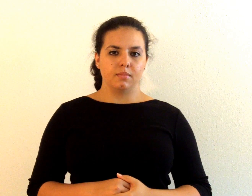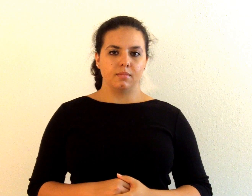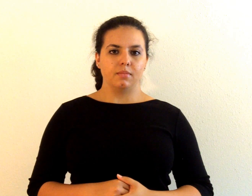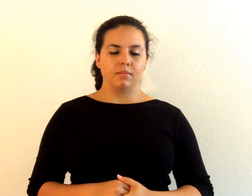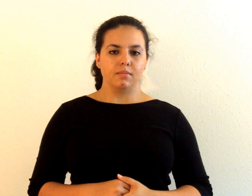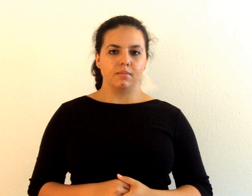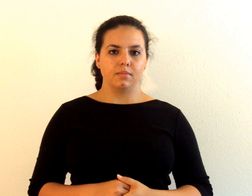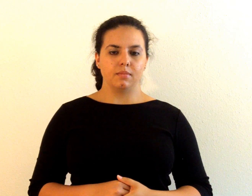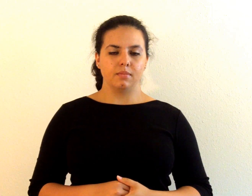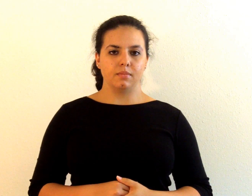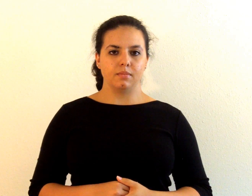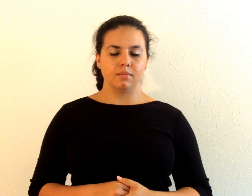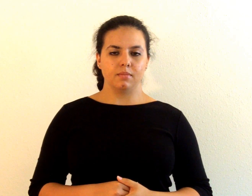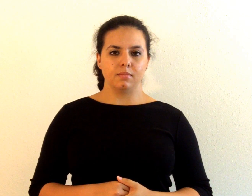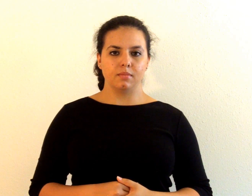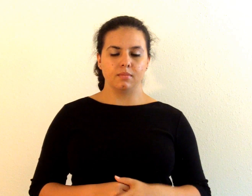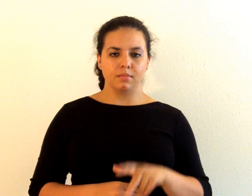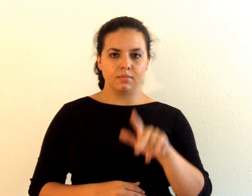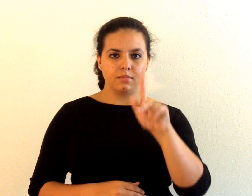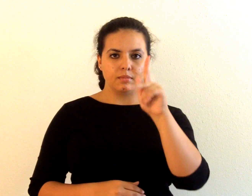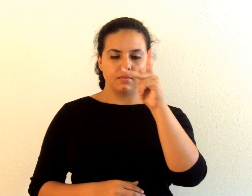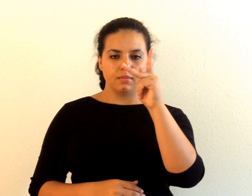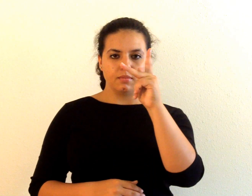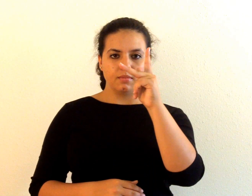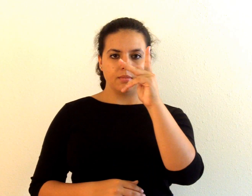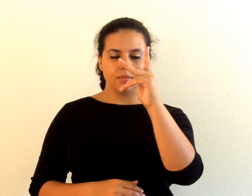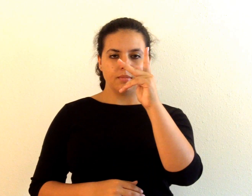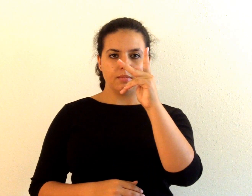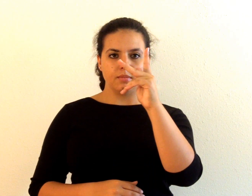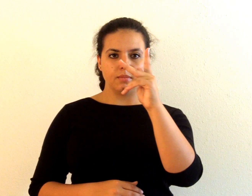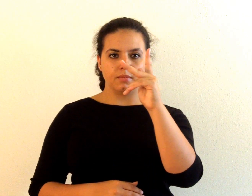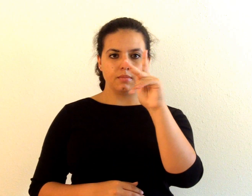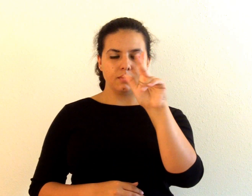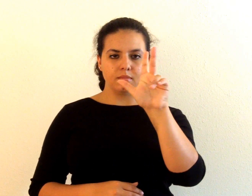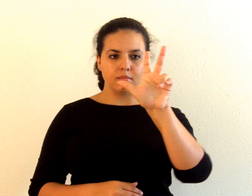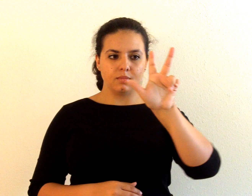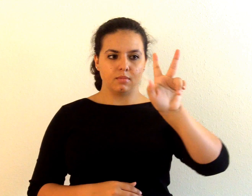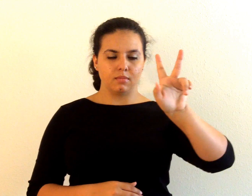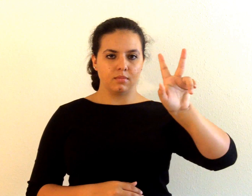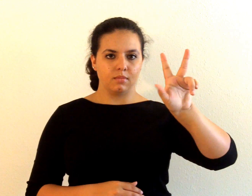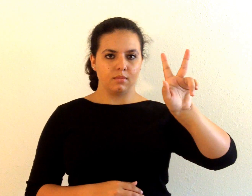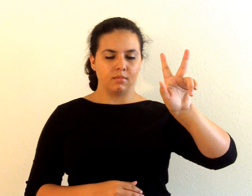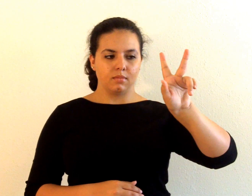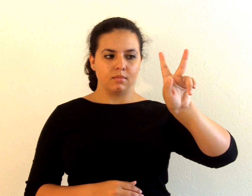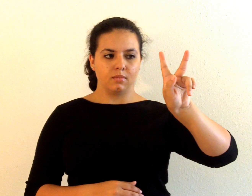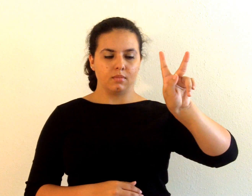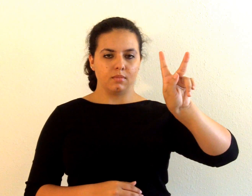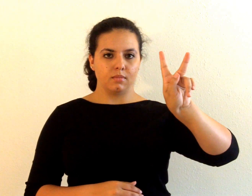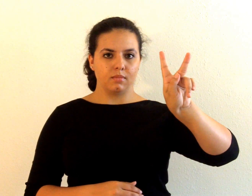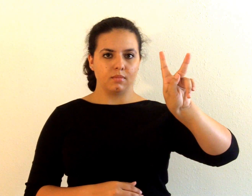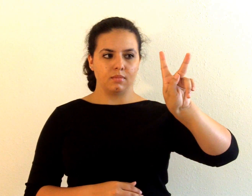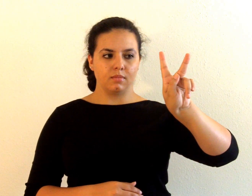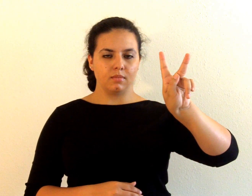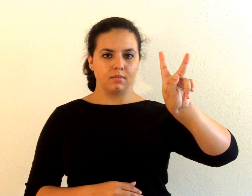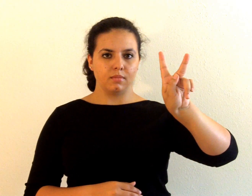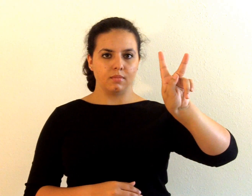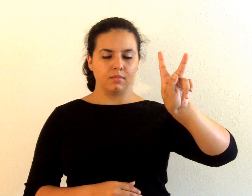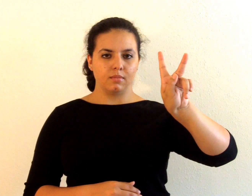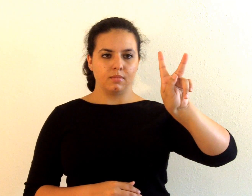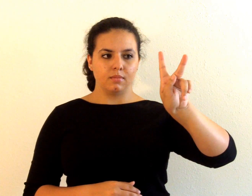thumb. K. The pad of your thumb touches the pad of your middle finger,